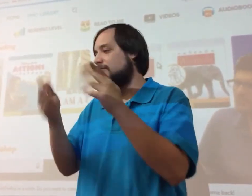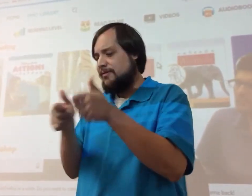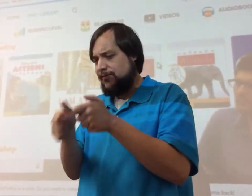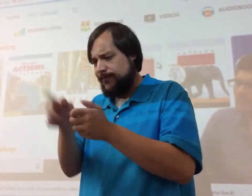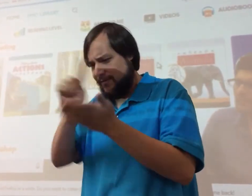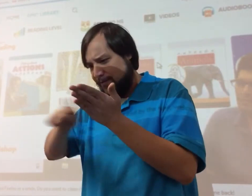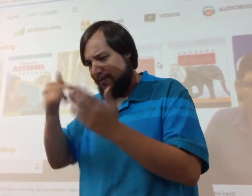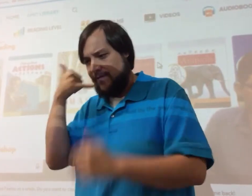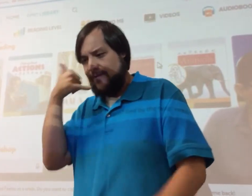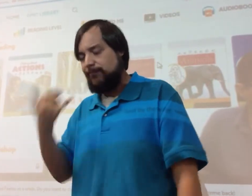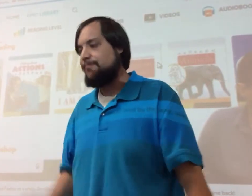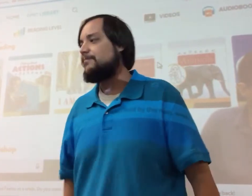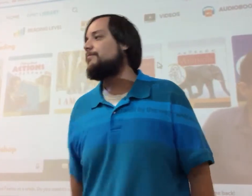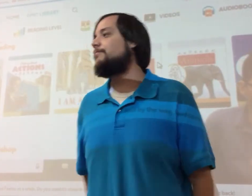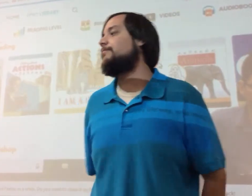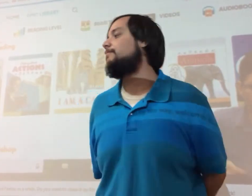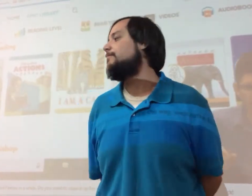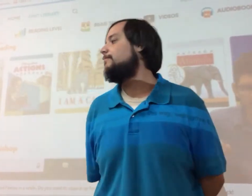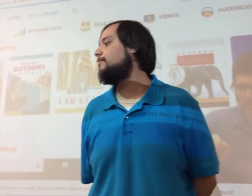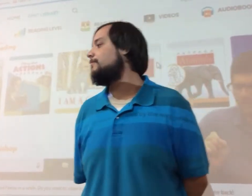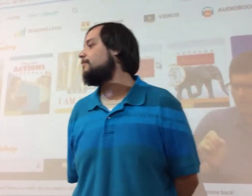phone?